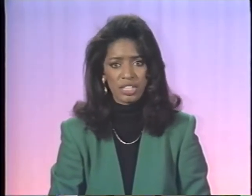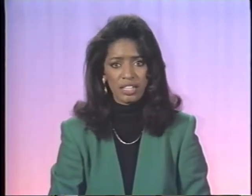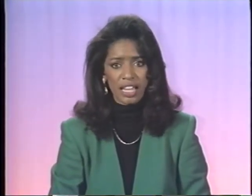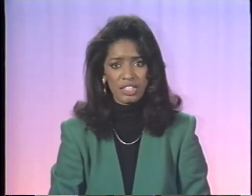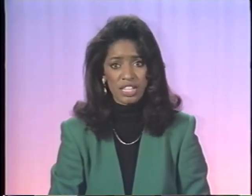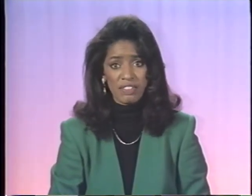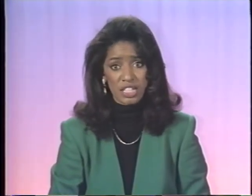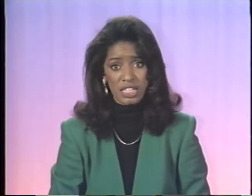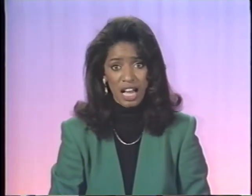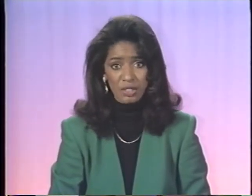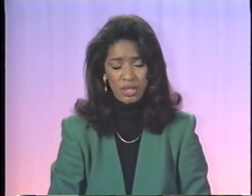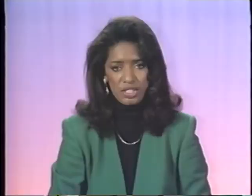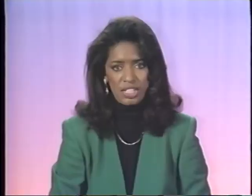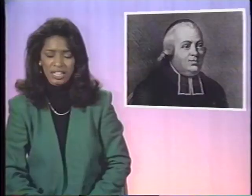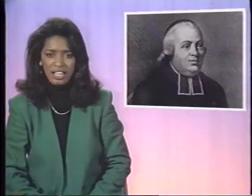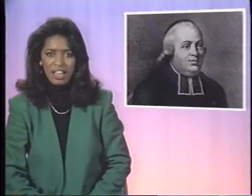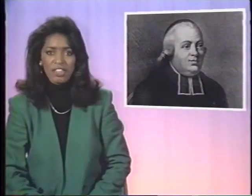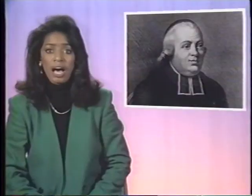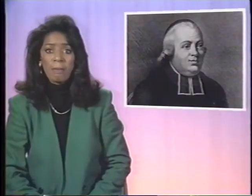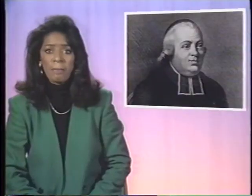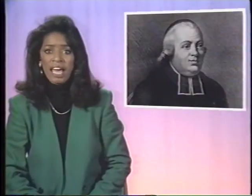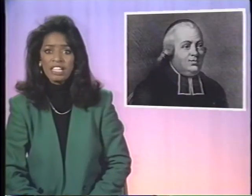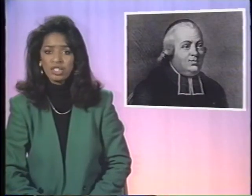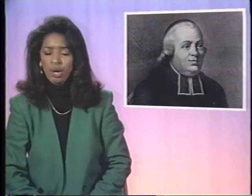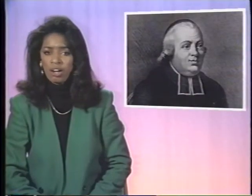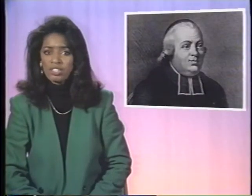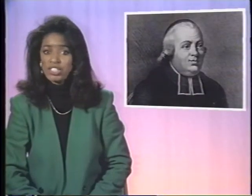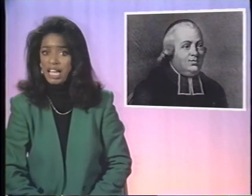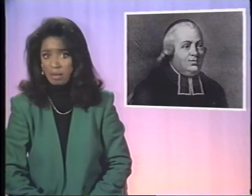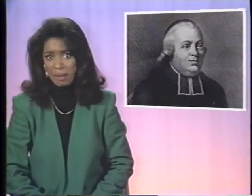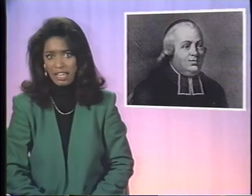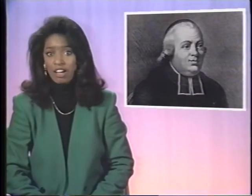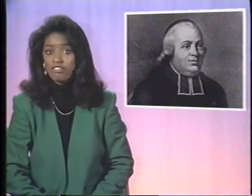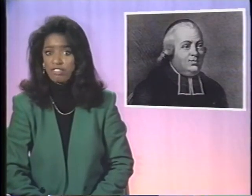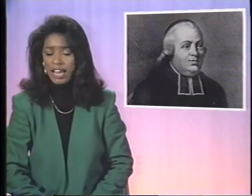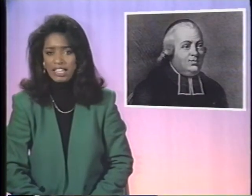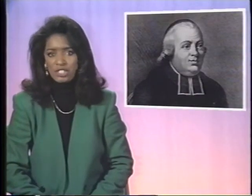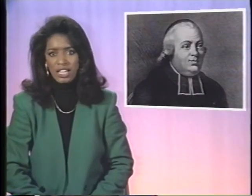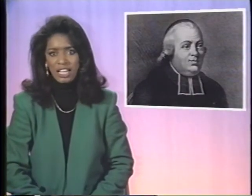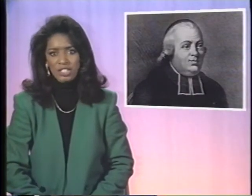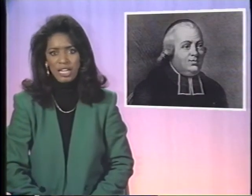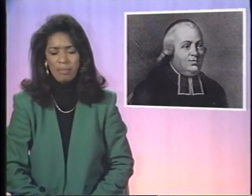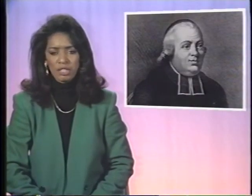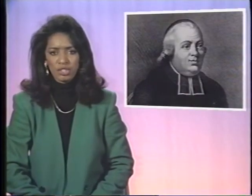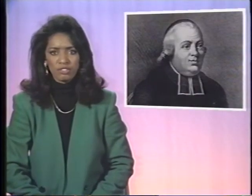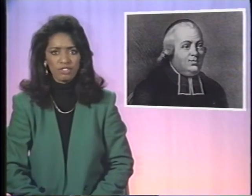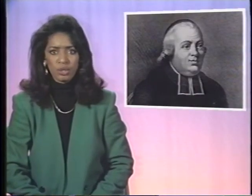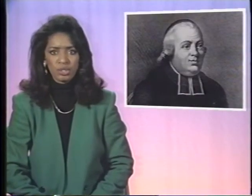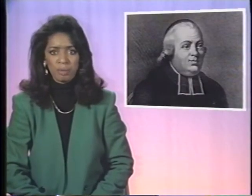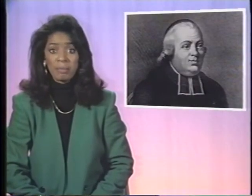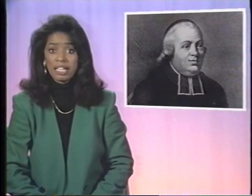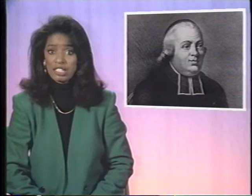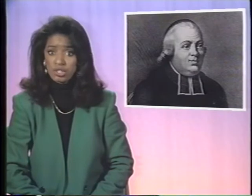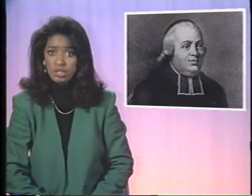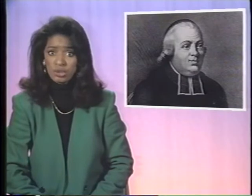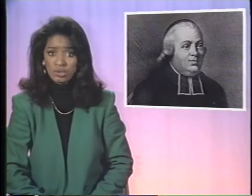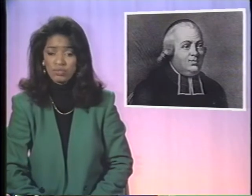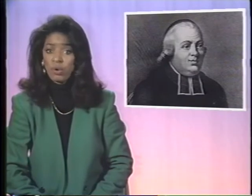late 1700s. The Abbé Charles Delapé of France established the first public institution for the